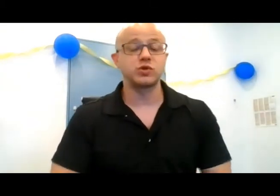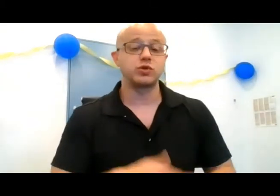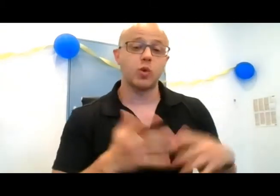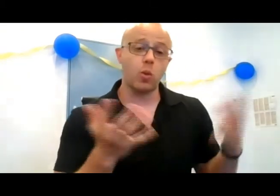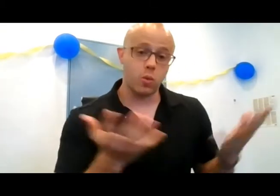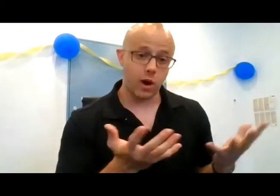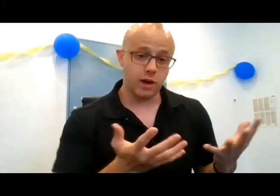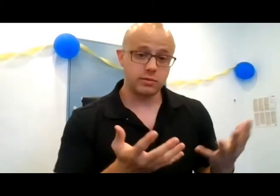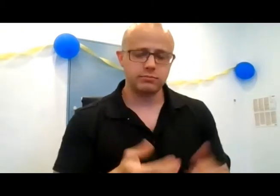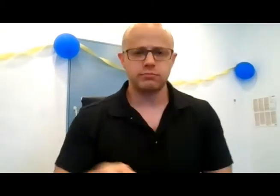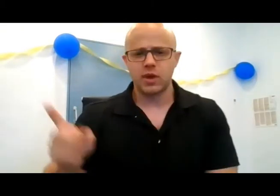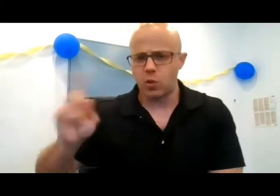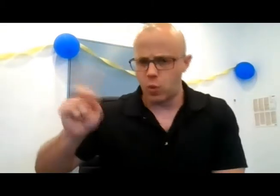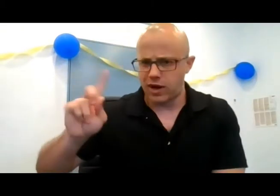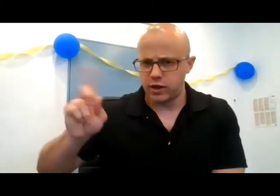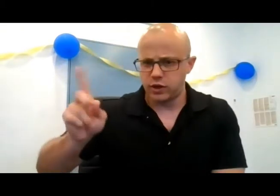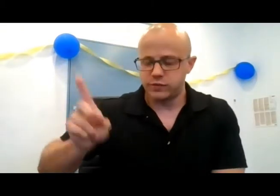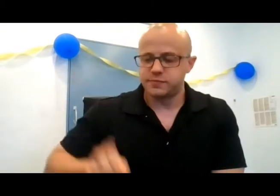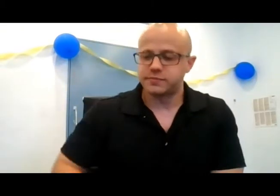where?